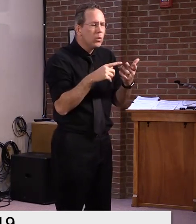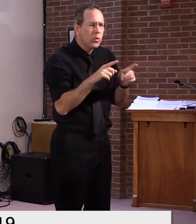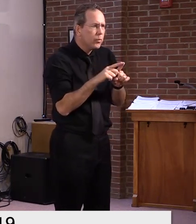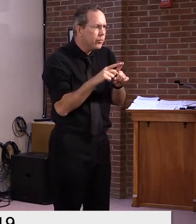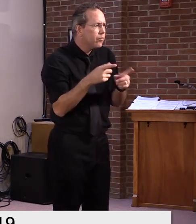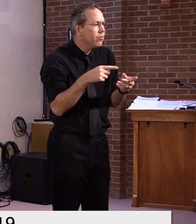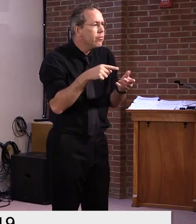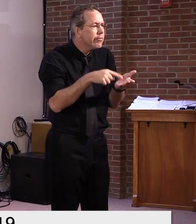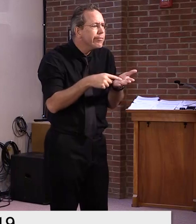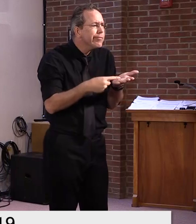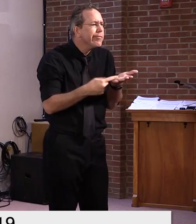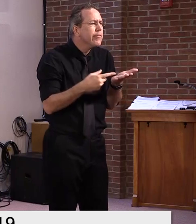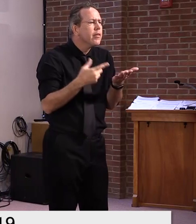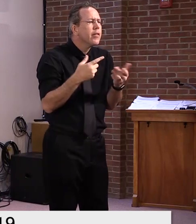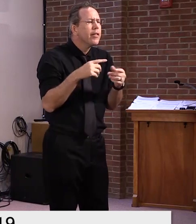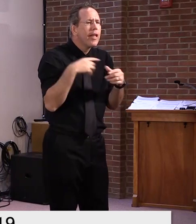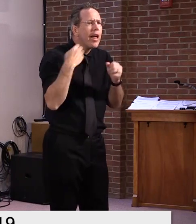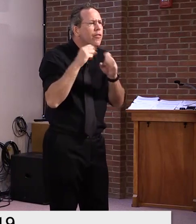now, making calls,